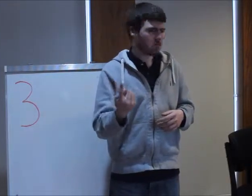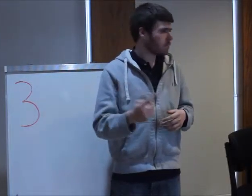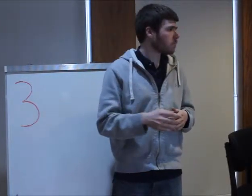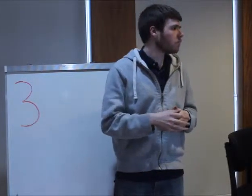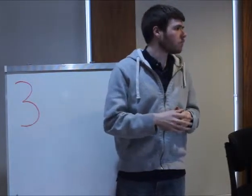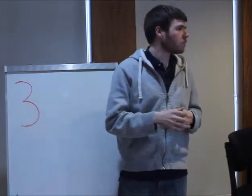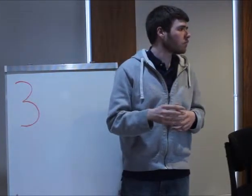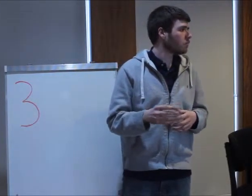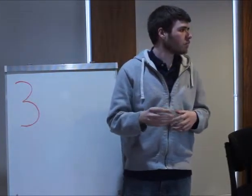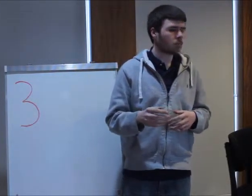always